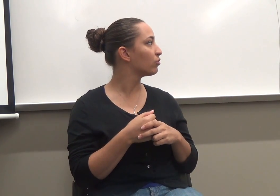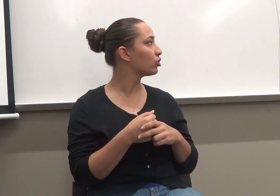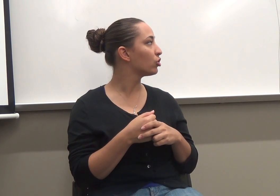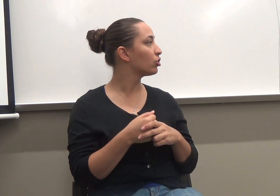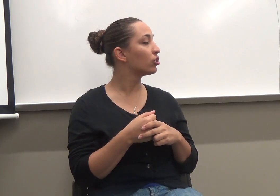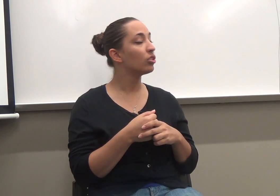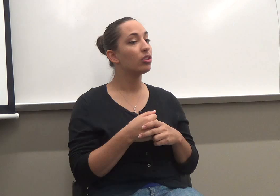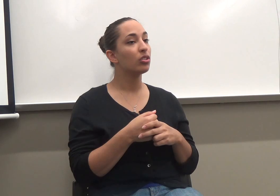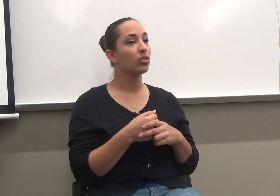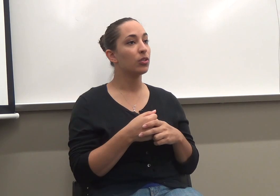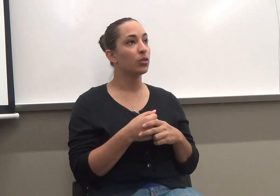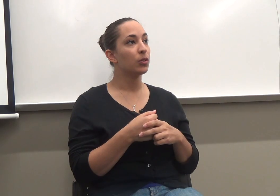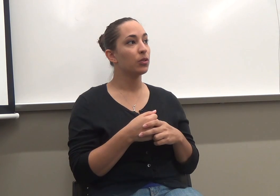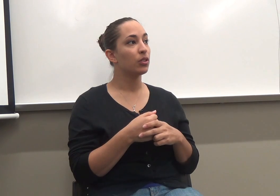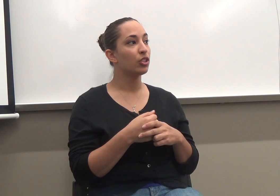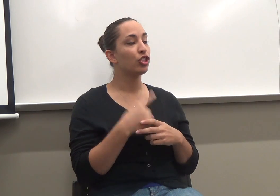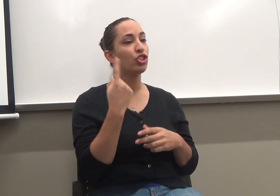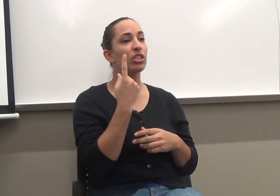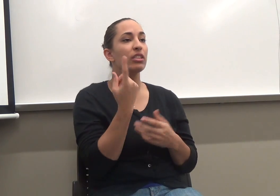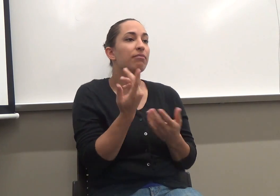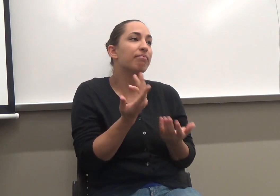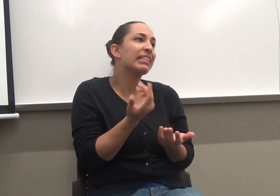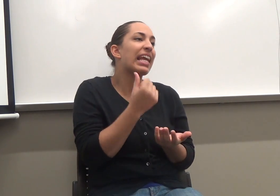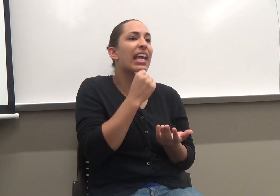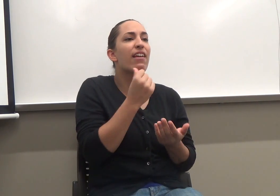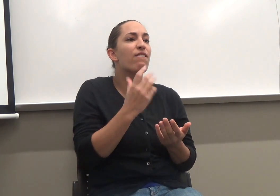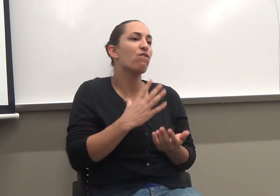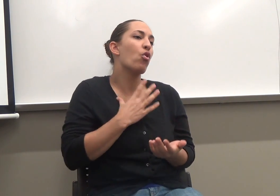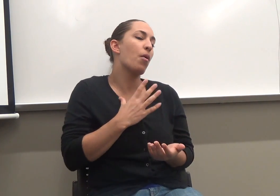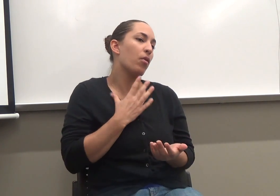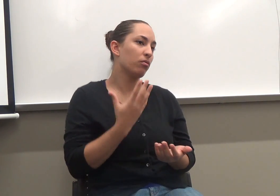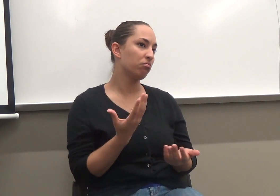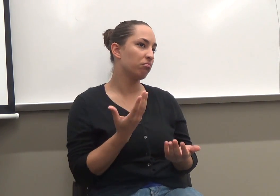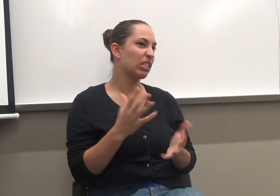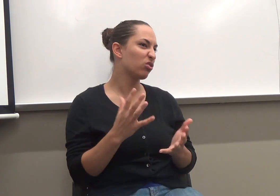informal usage. And